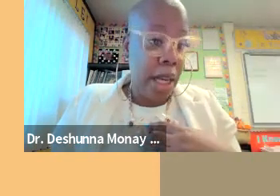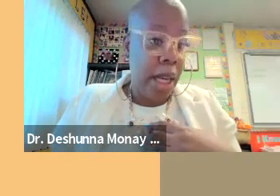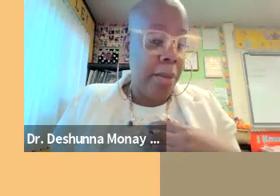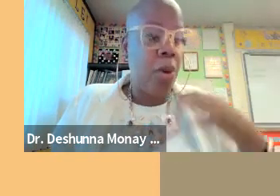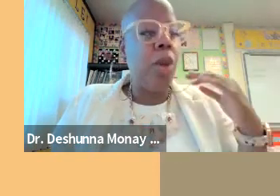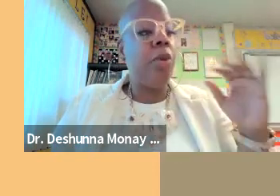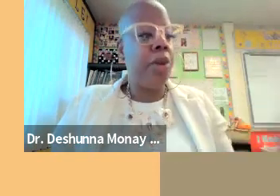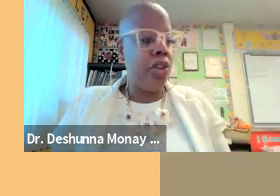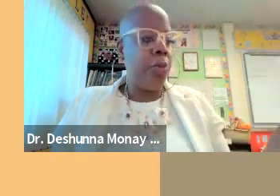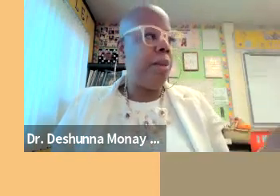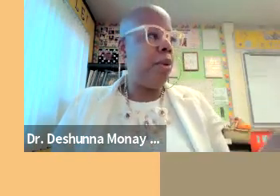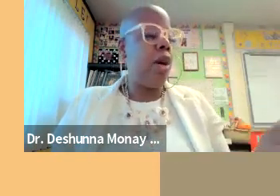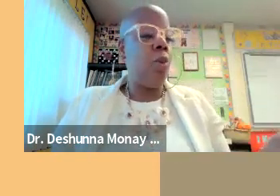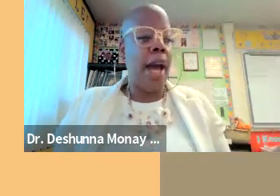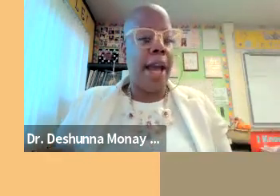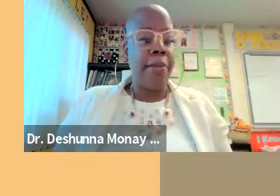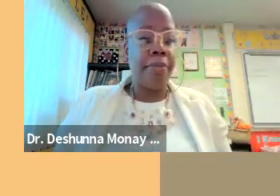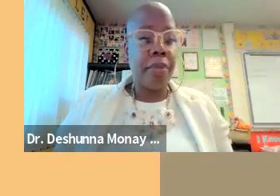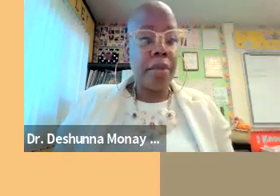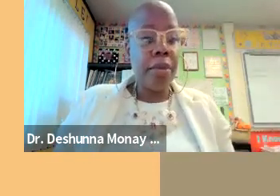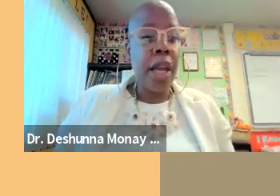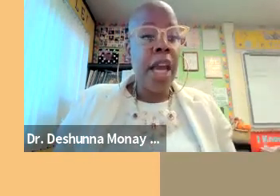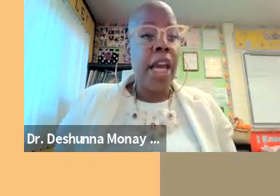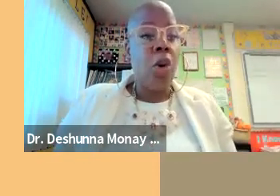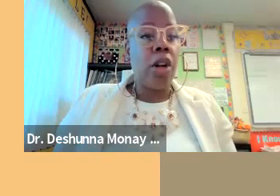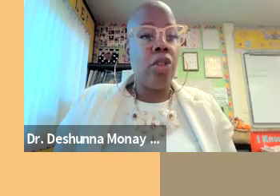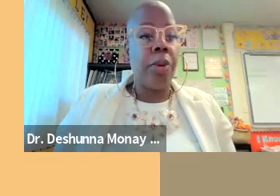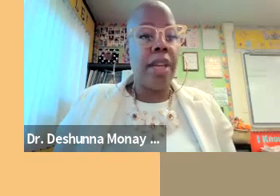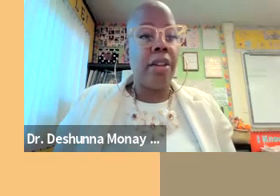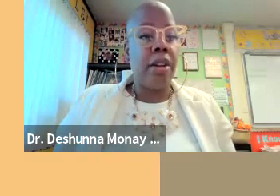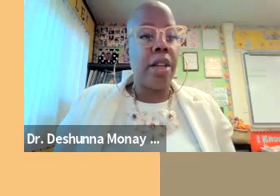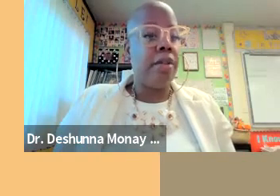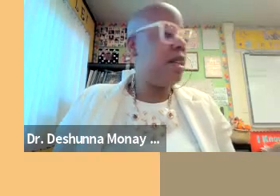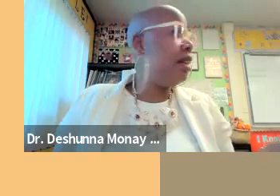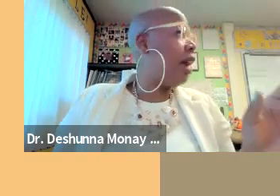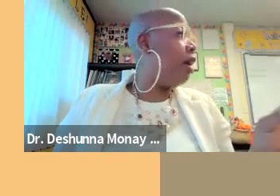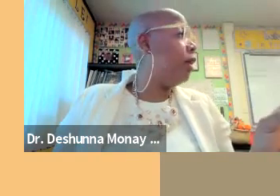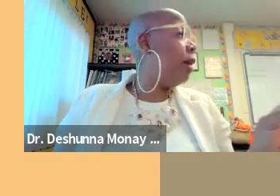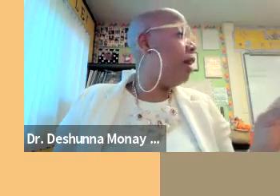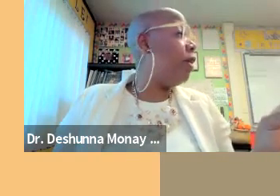know we need, but we will push people away in order to protect ourselves.